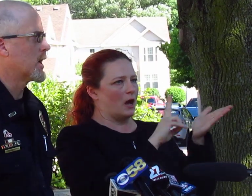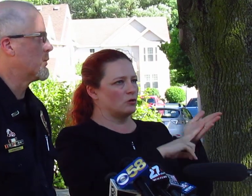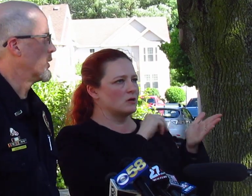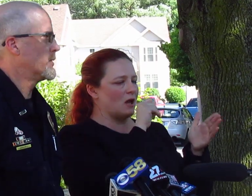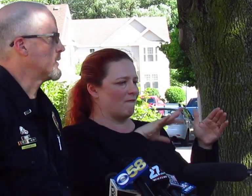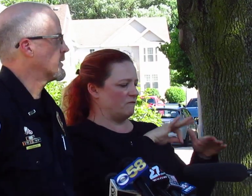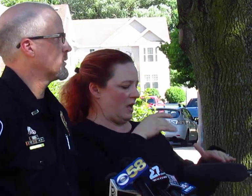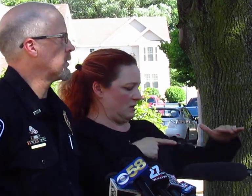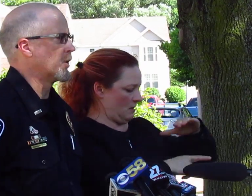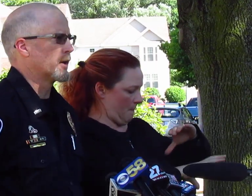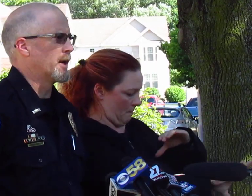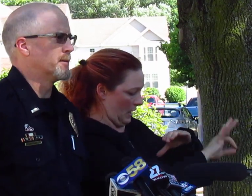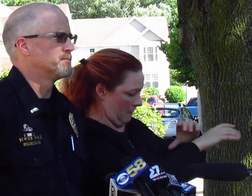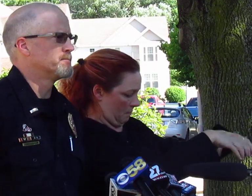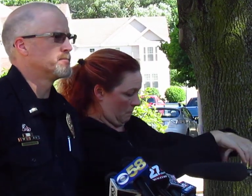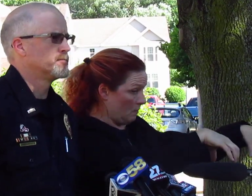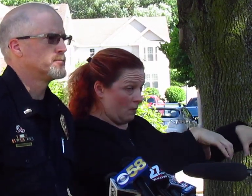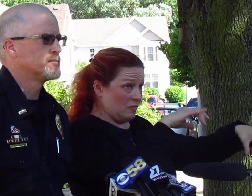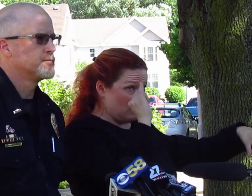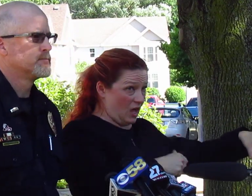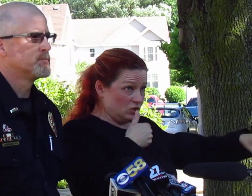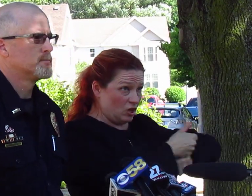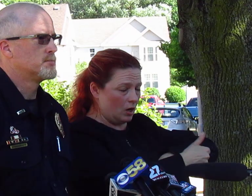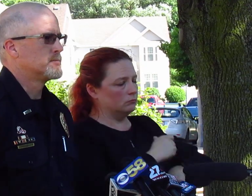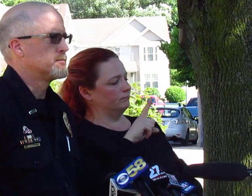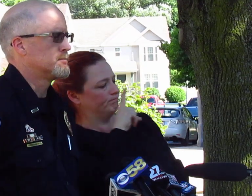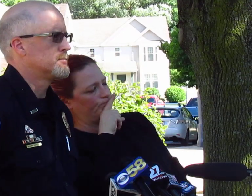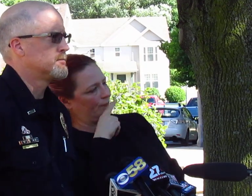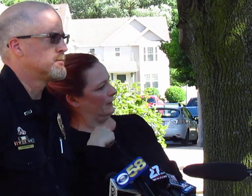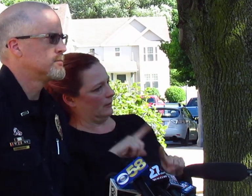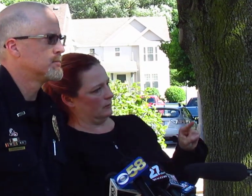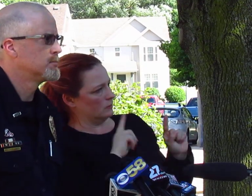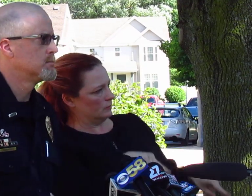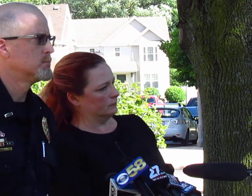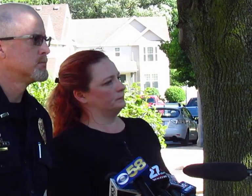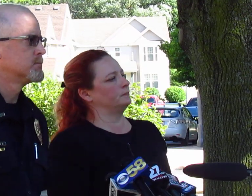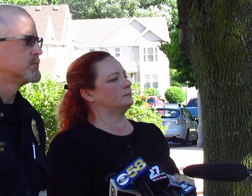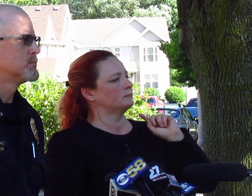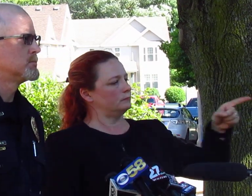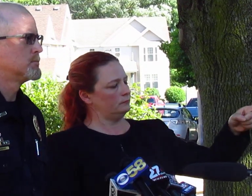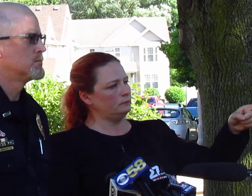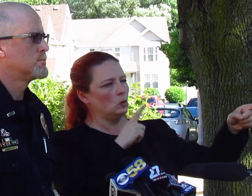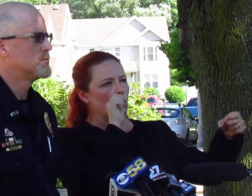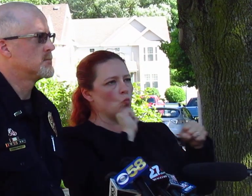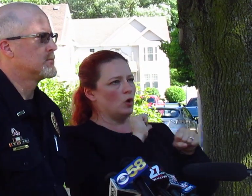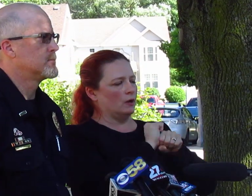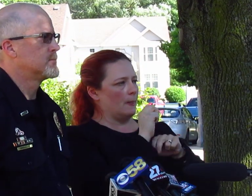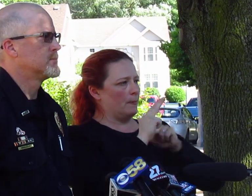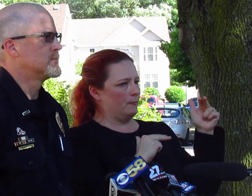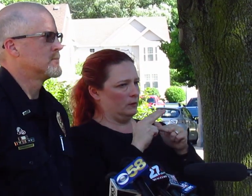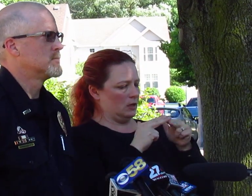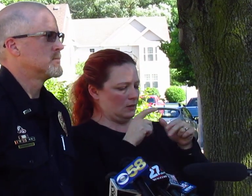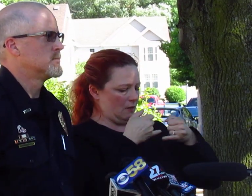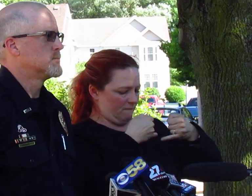not going to talk about what we're looking at. As for the people who work in some of those buildings that are fenced off, is there